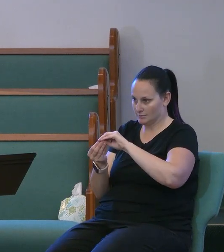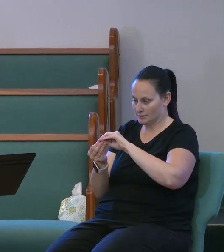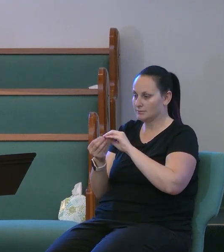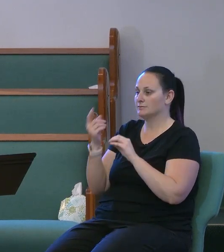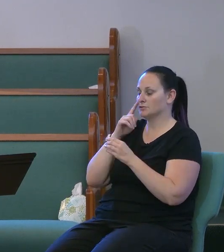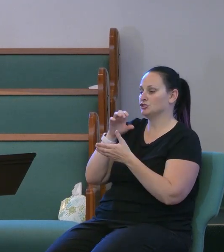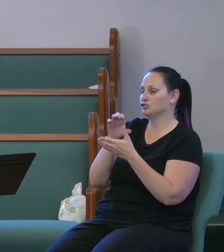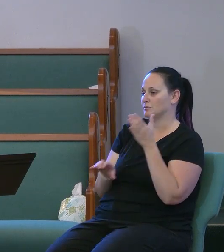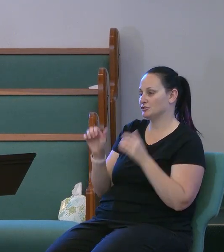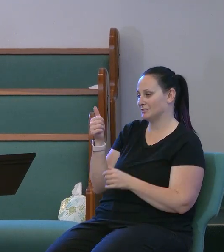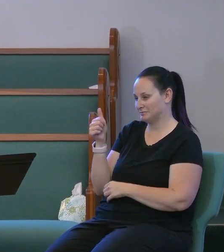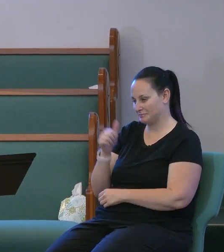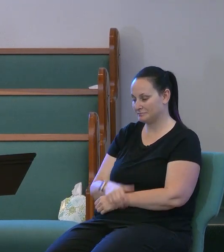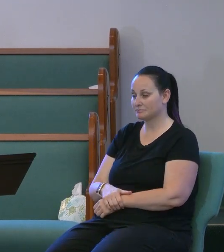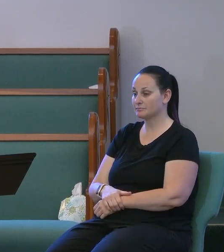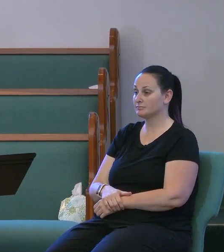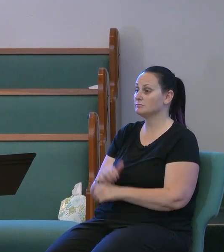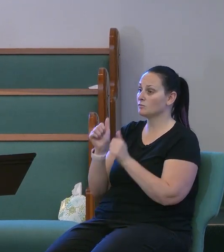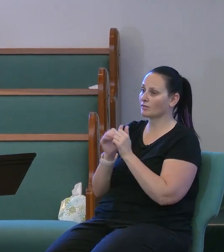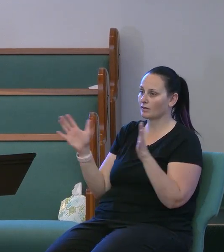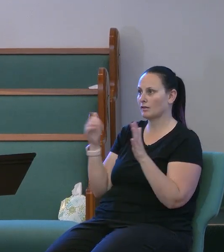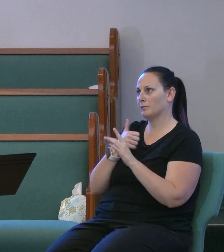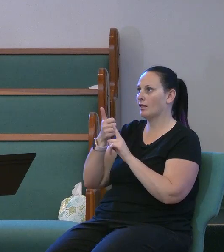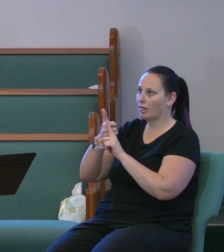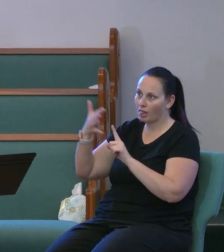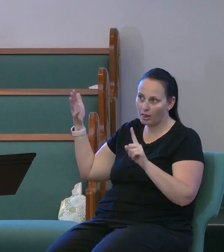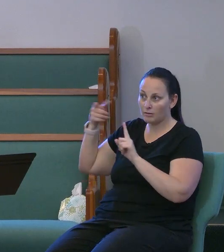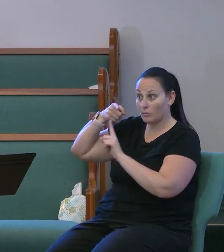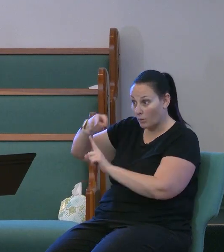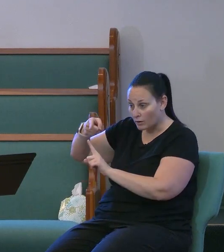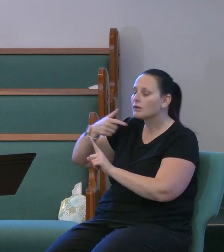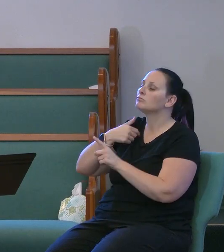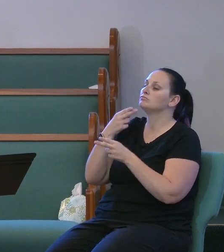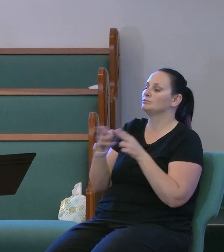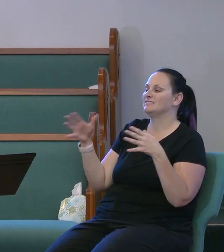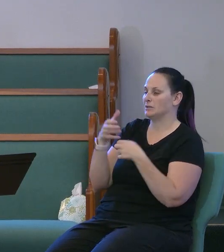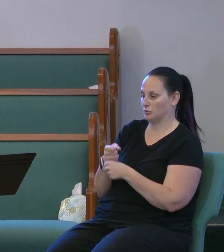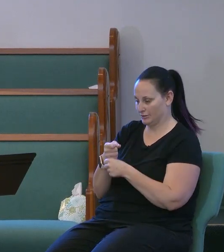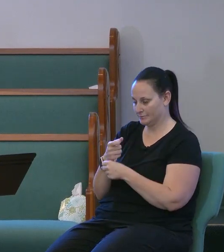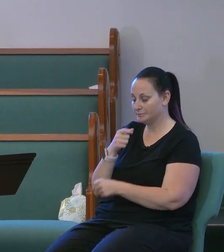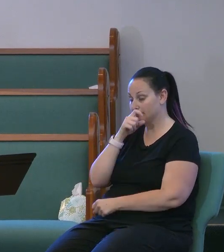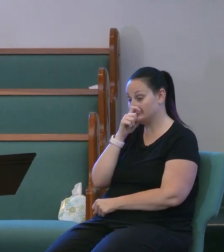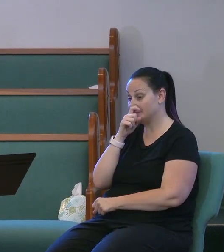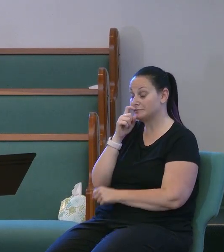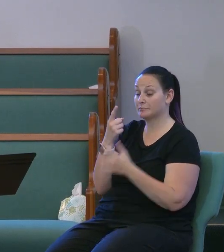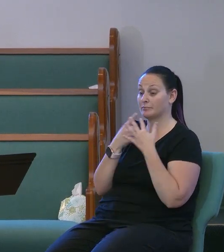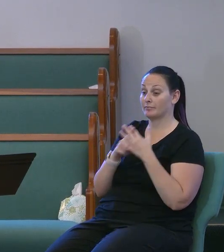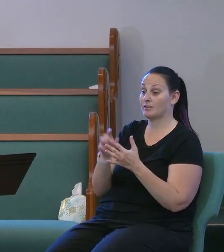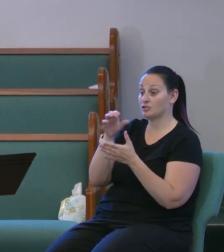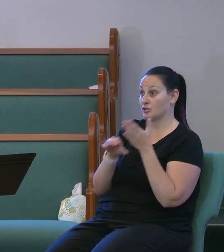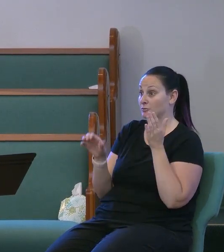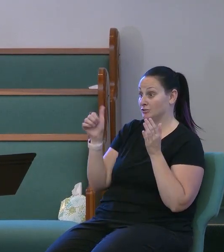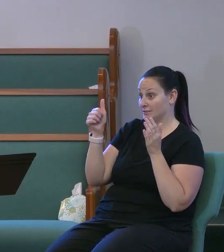of chapter 10. Without belaboring the point, let me give you the brief summary. At the beginning of chapter